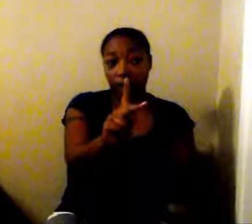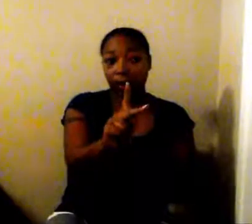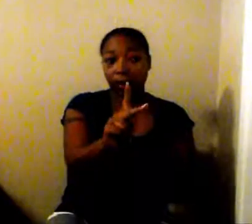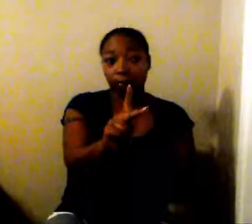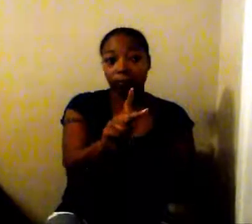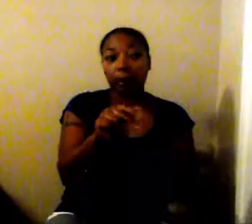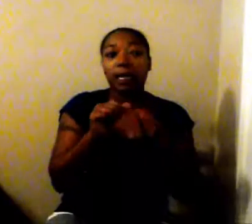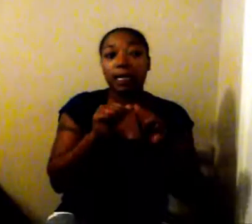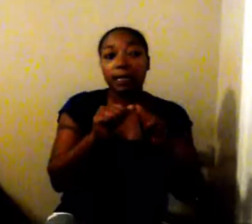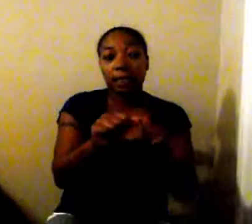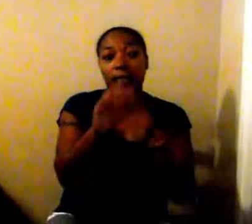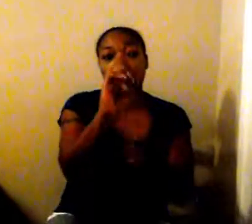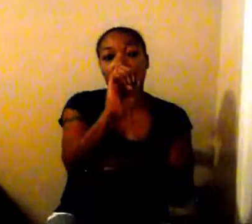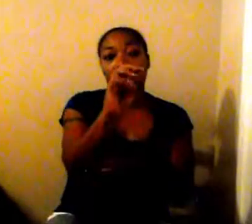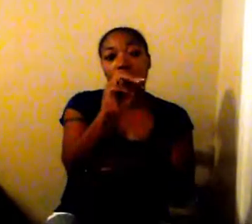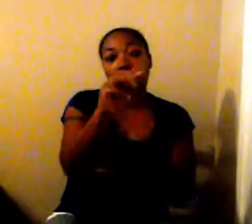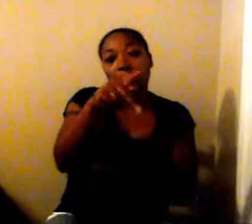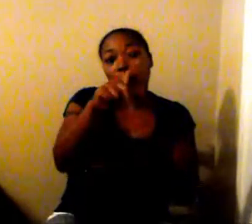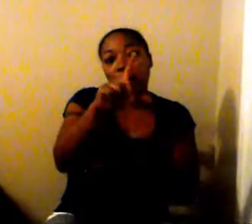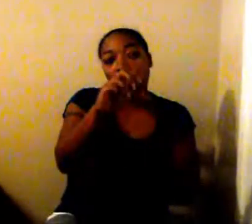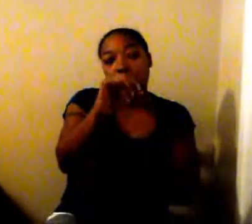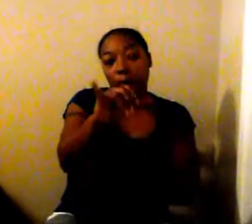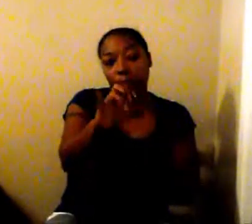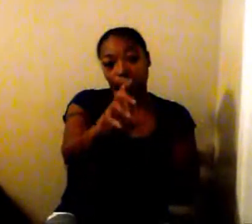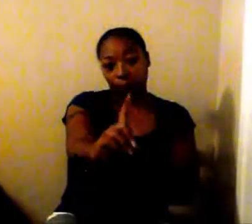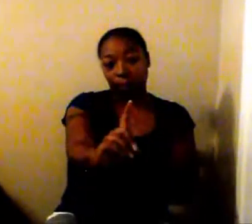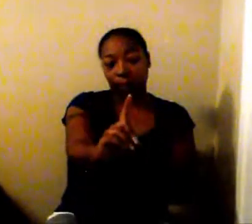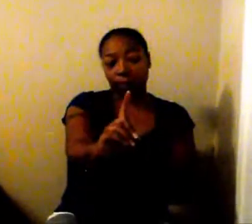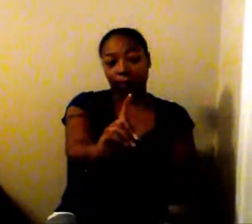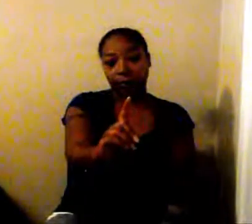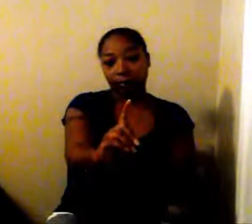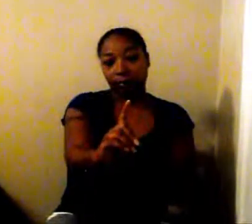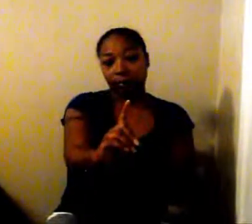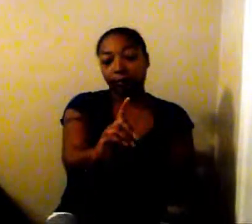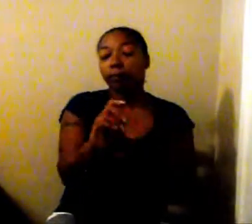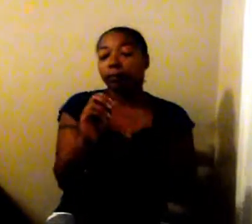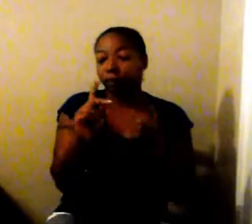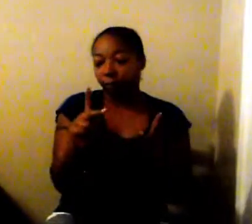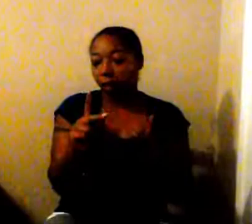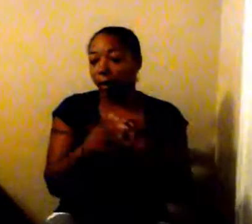Okay? Still employed. Okay.